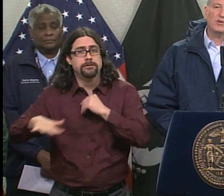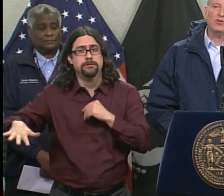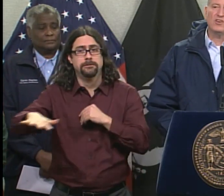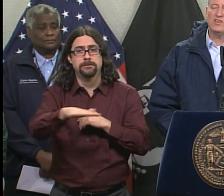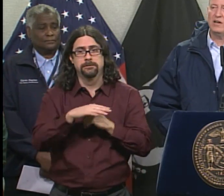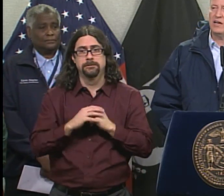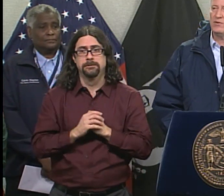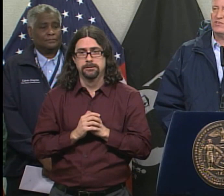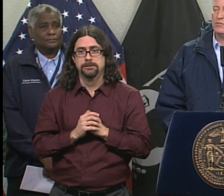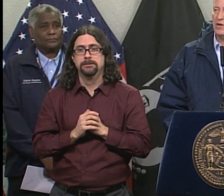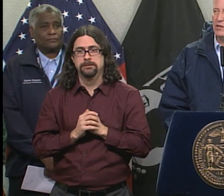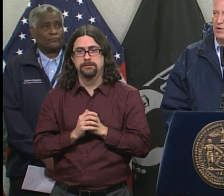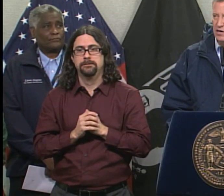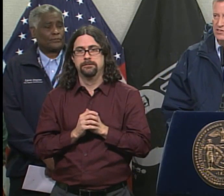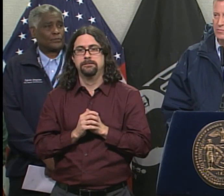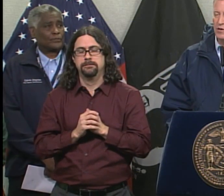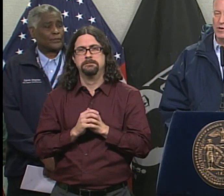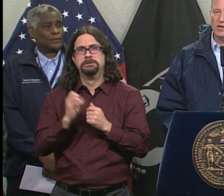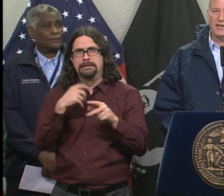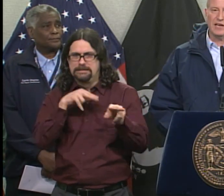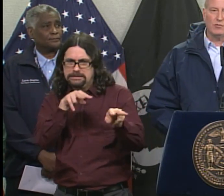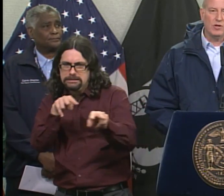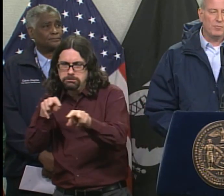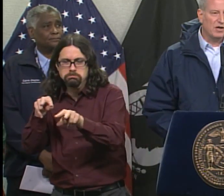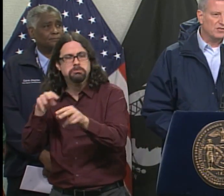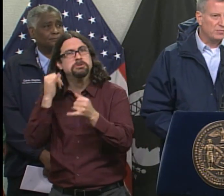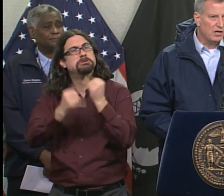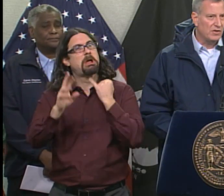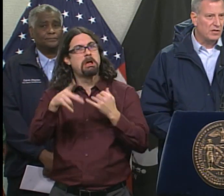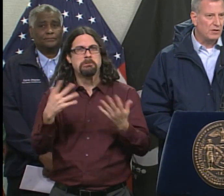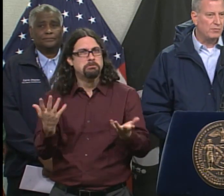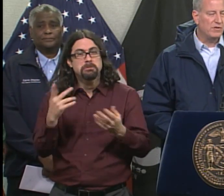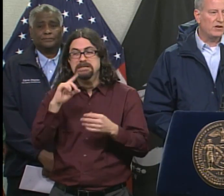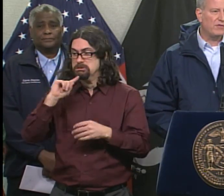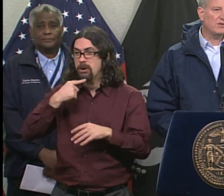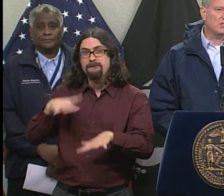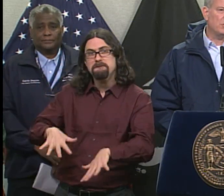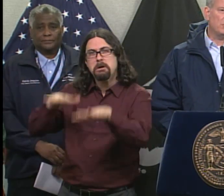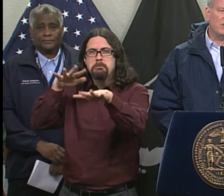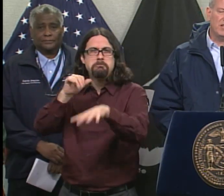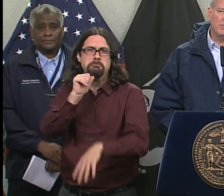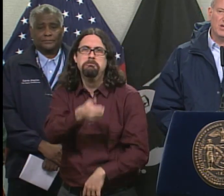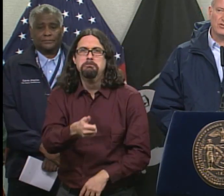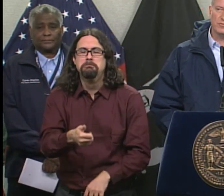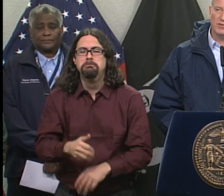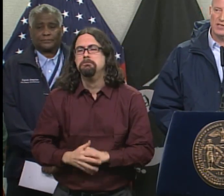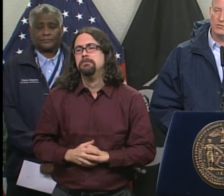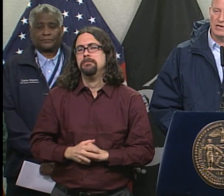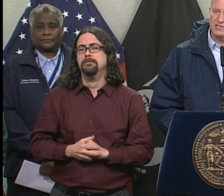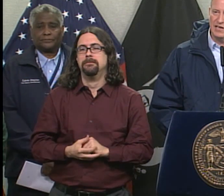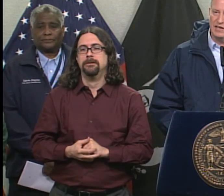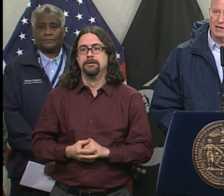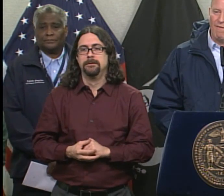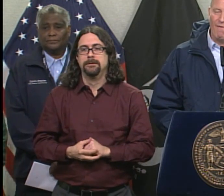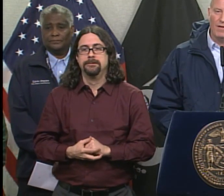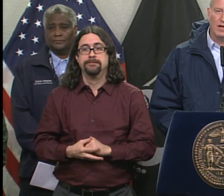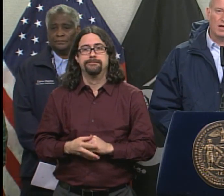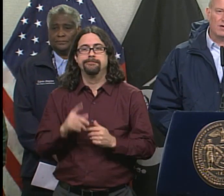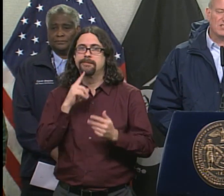The precautionary efforts by the Parks Department, I want to thank everyone at the Parks Department. Their efforts to put preventative measures in place were